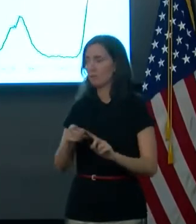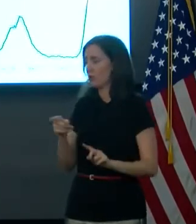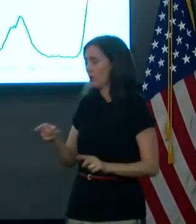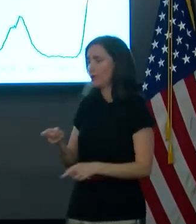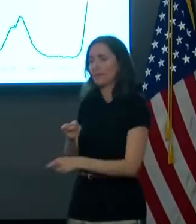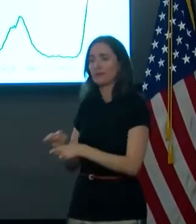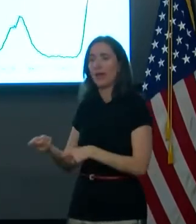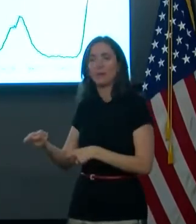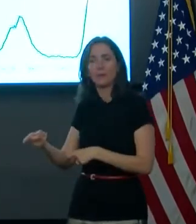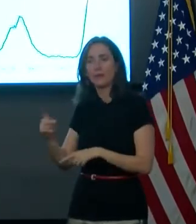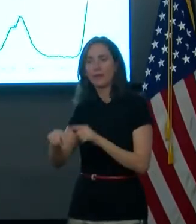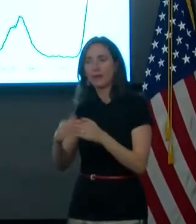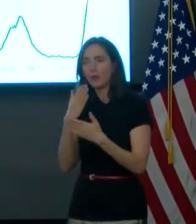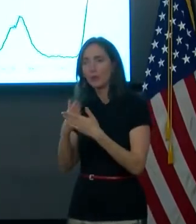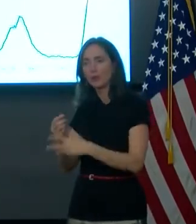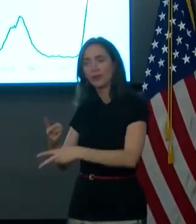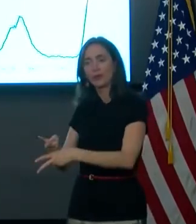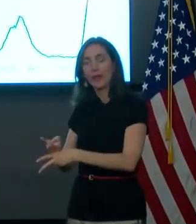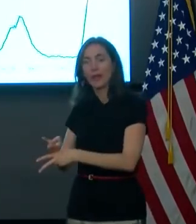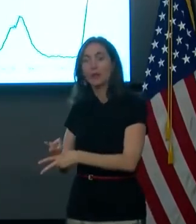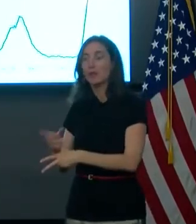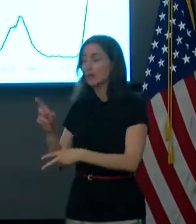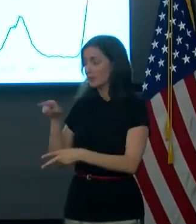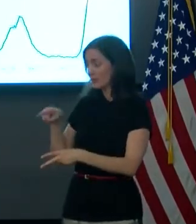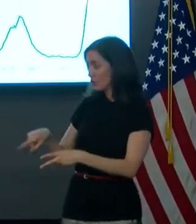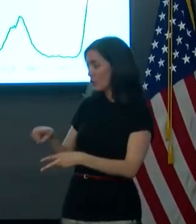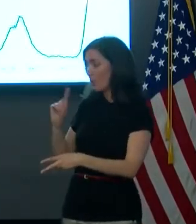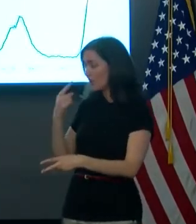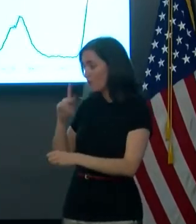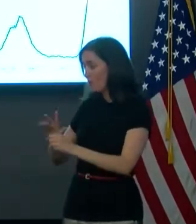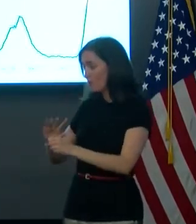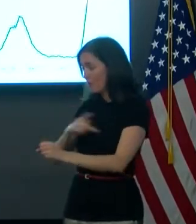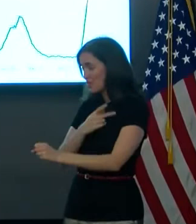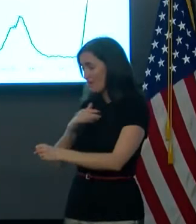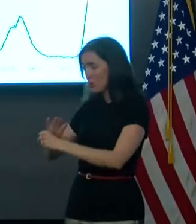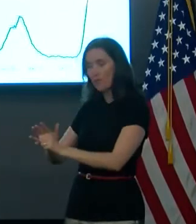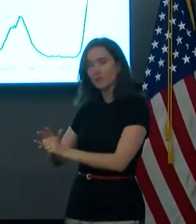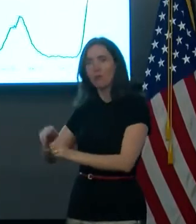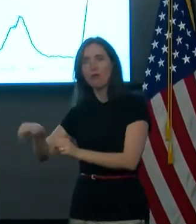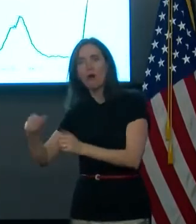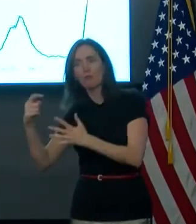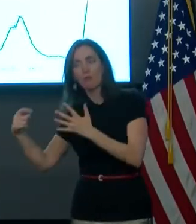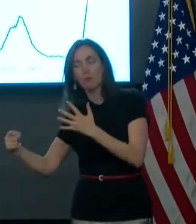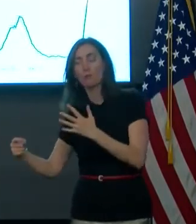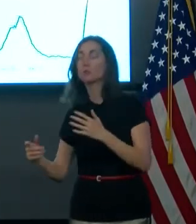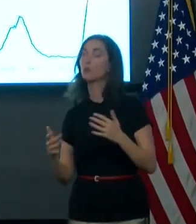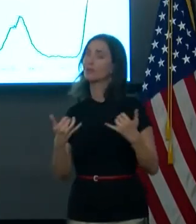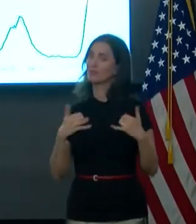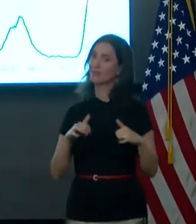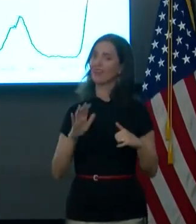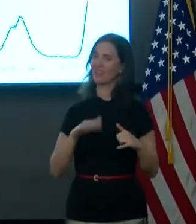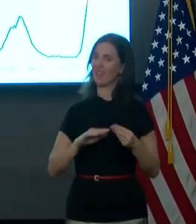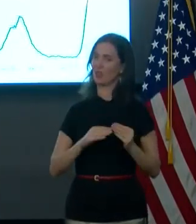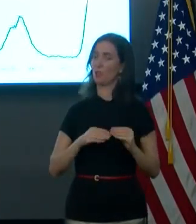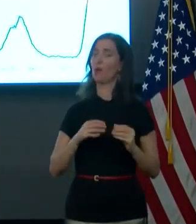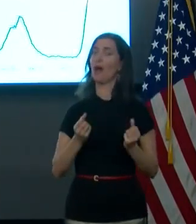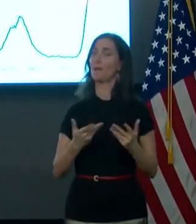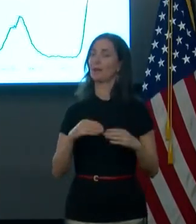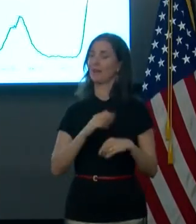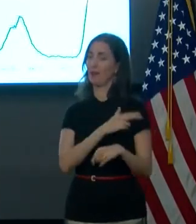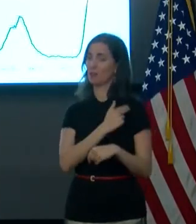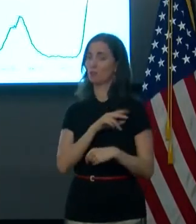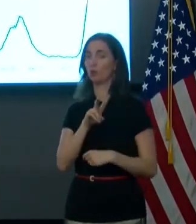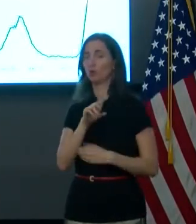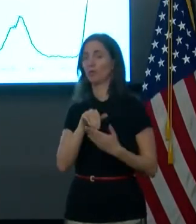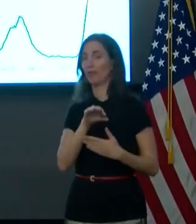that patients receive. And this is not just COVID patients. So that remains true. That 2,999 number relative to